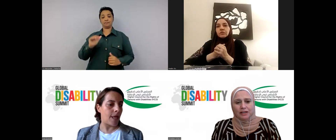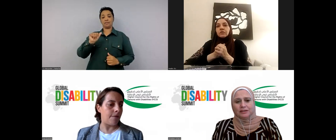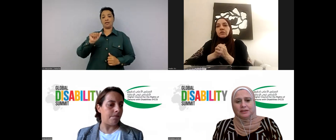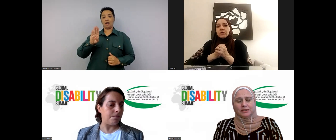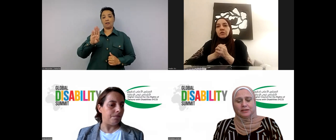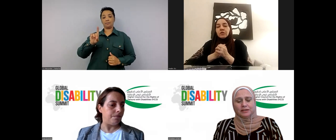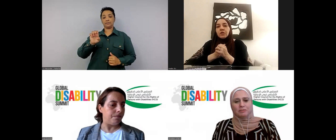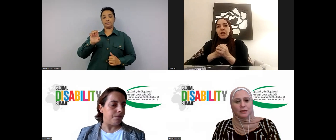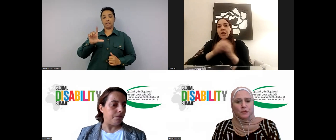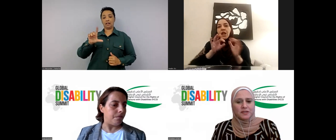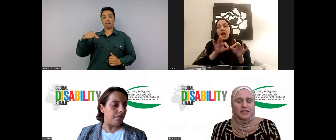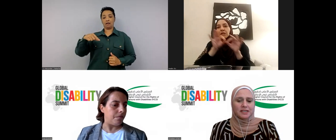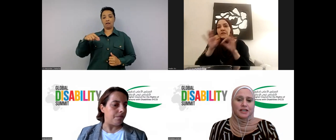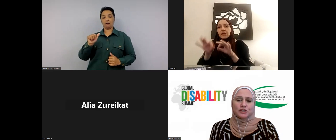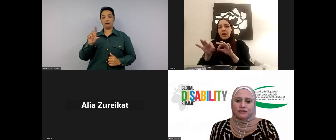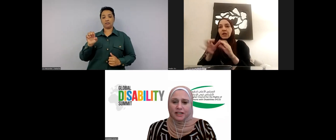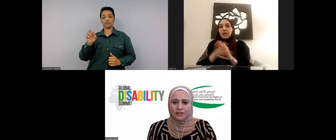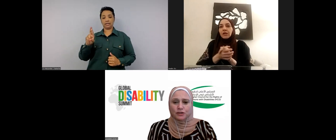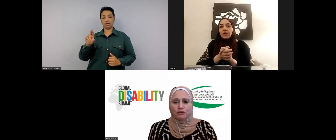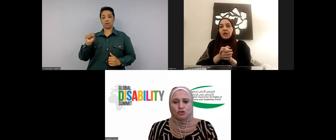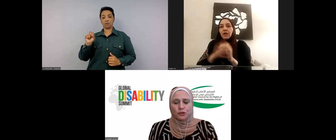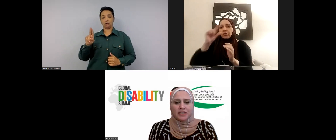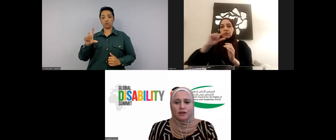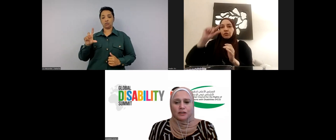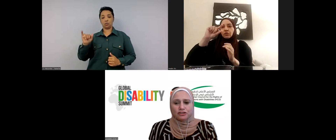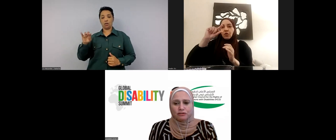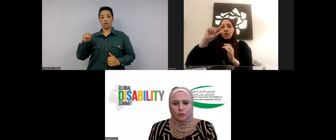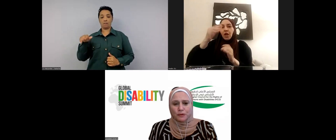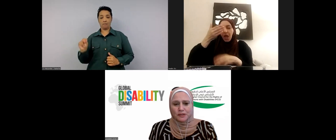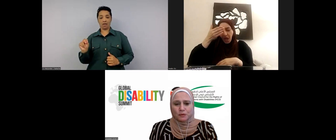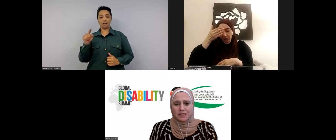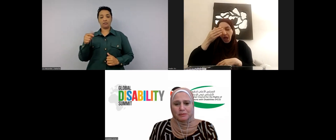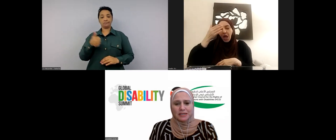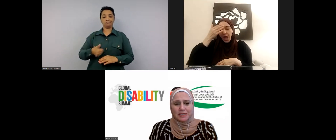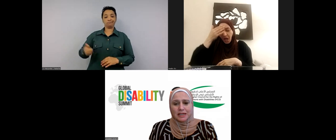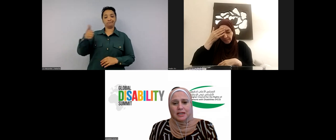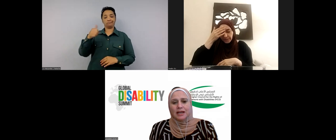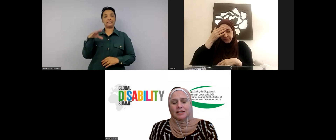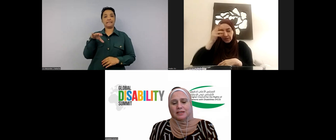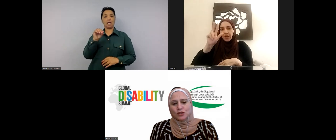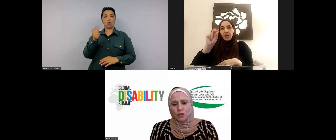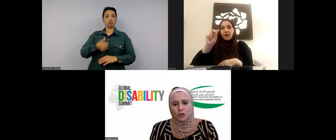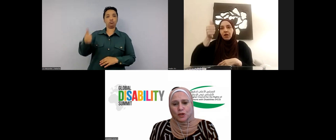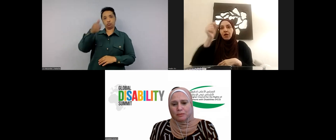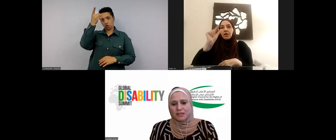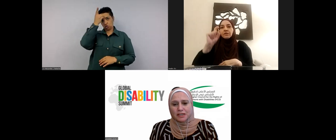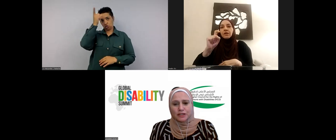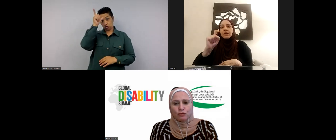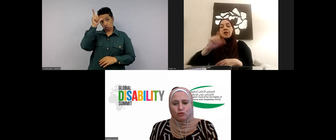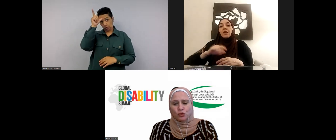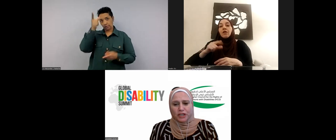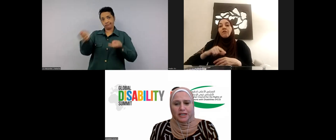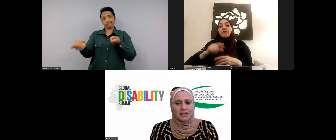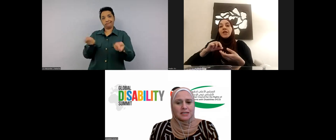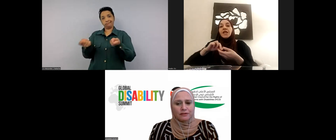Abdel Qadir Suleiman, who is the Executive Director of the Jordanian Coalition for Persons with Disability, and he's also a representative